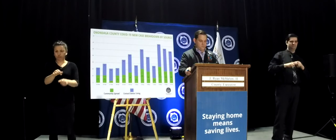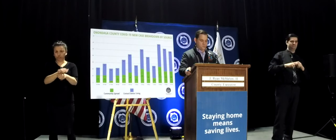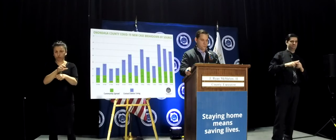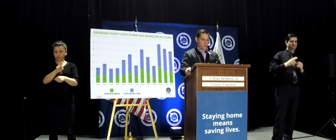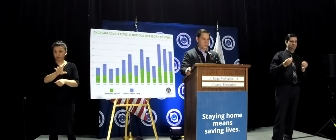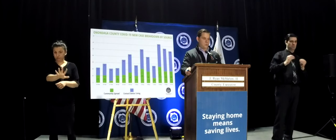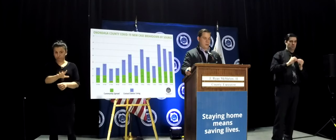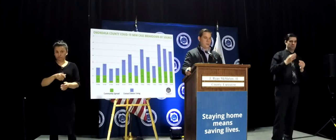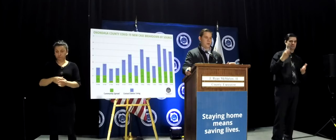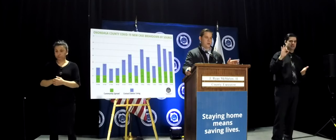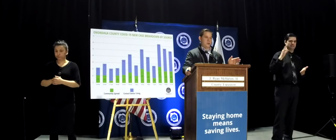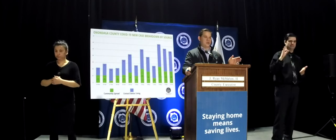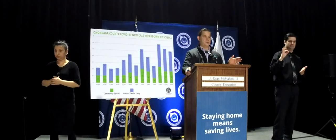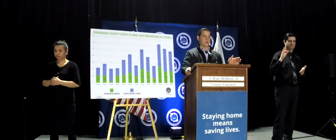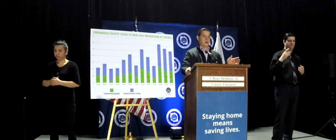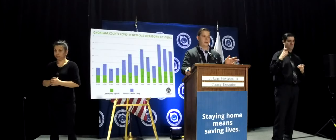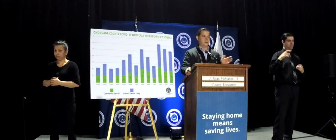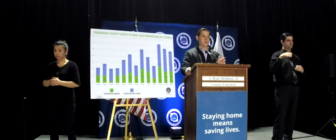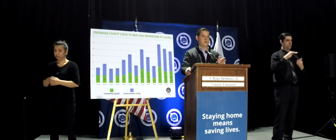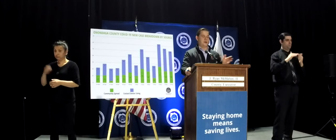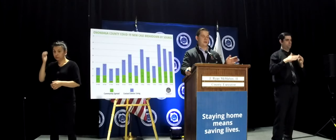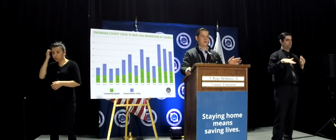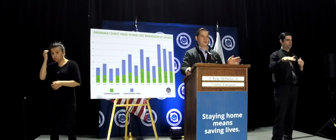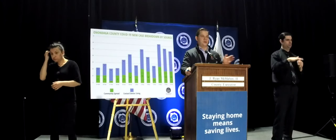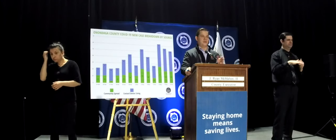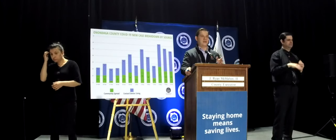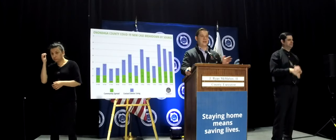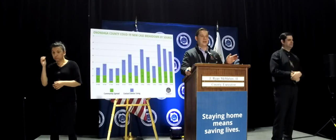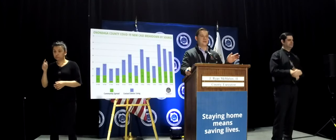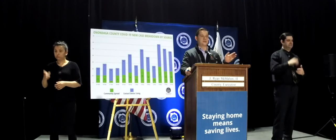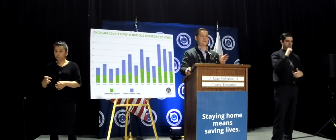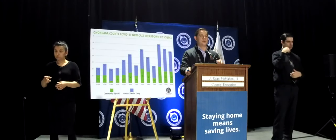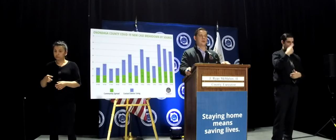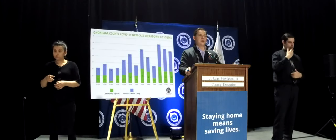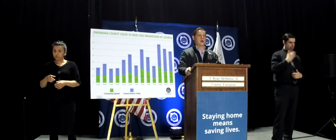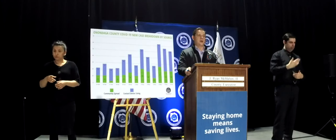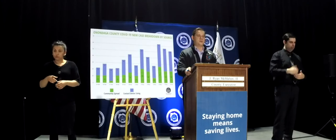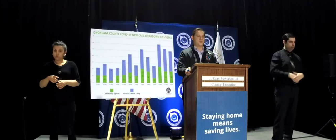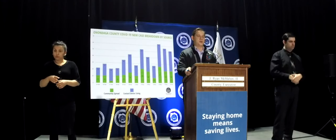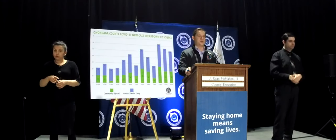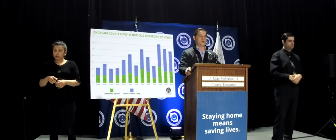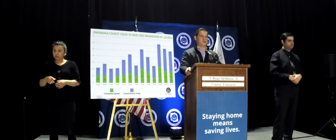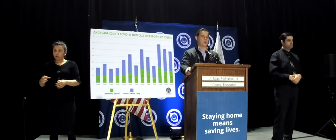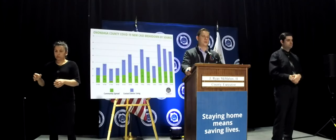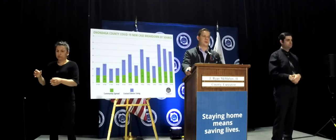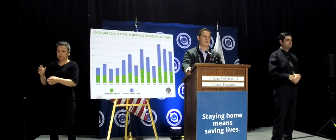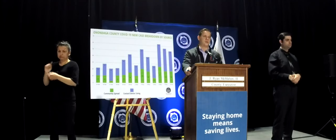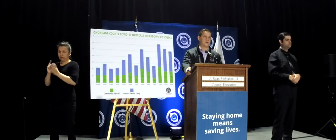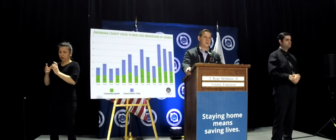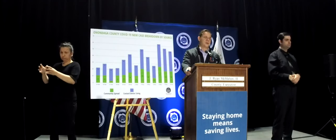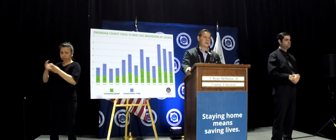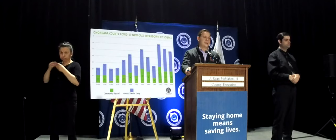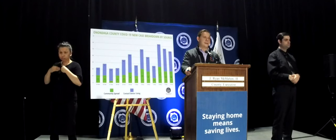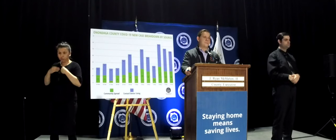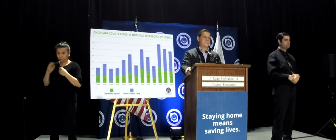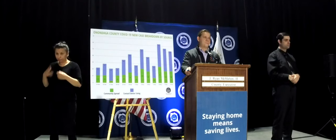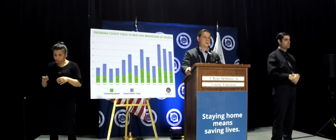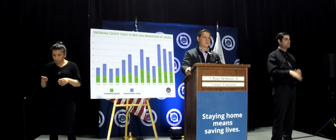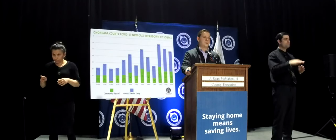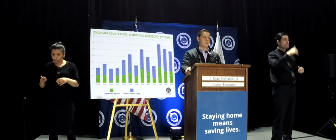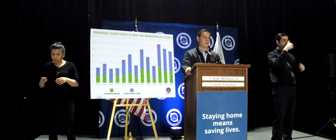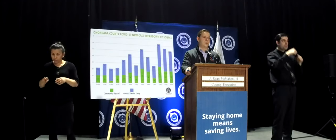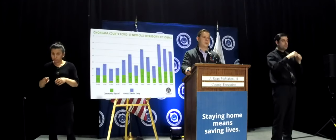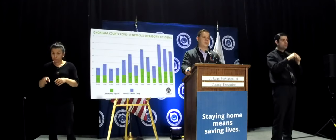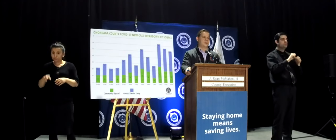But remember the incubation period on this virus, 3 to 5 days for it to usually show itself.